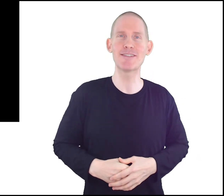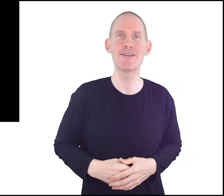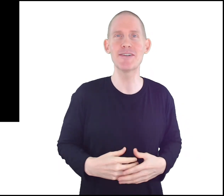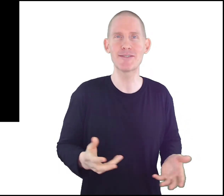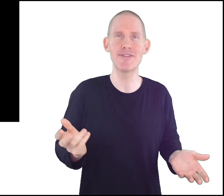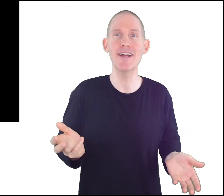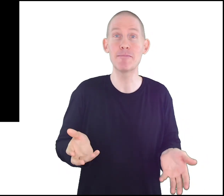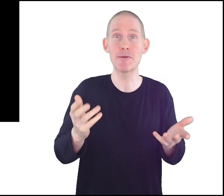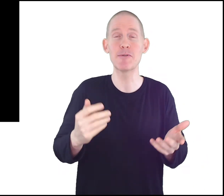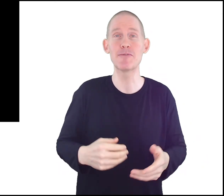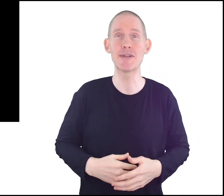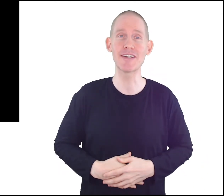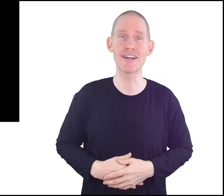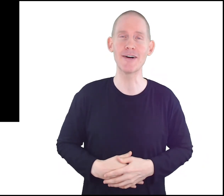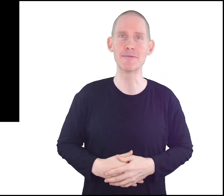too. It's fine. People will figure it out.